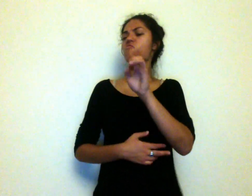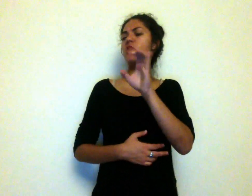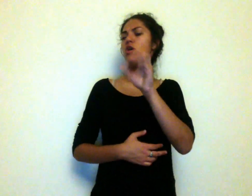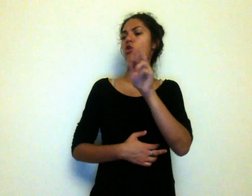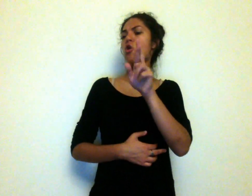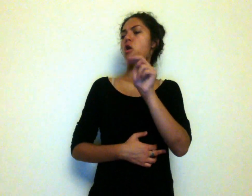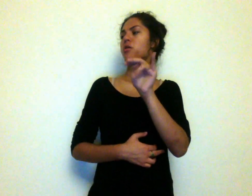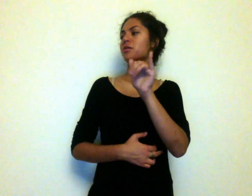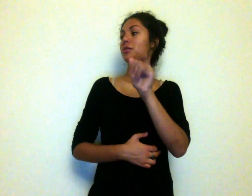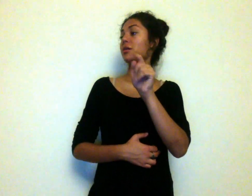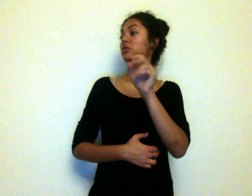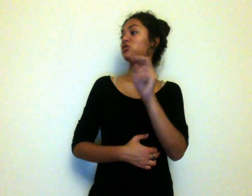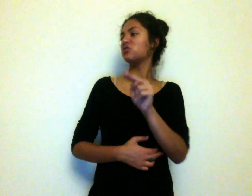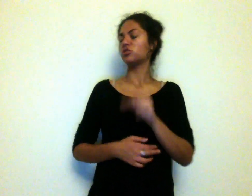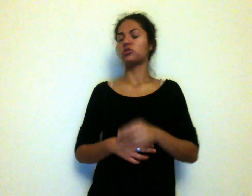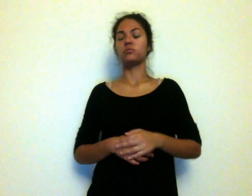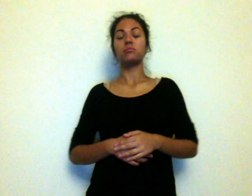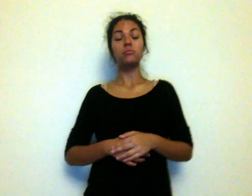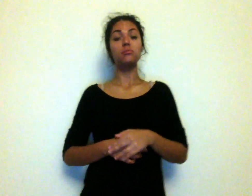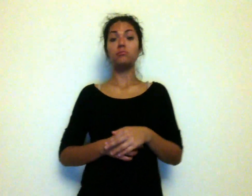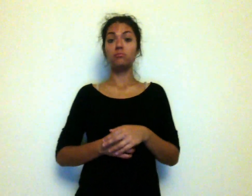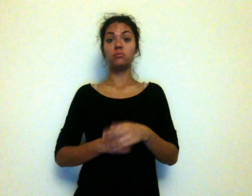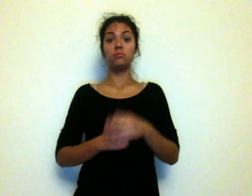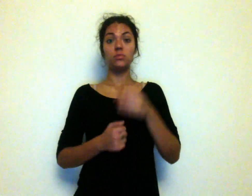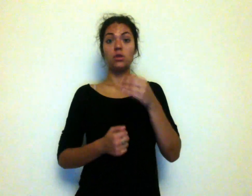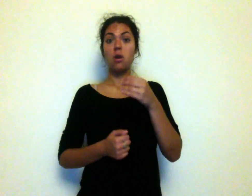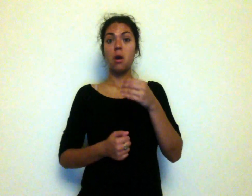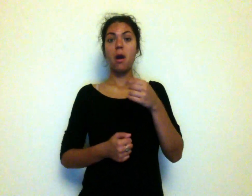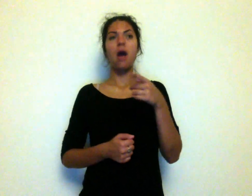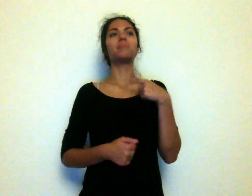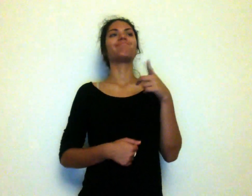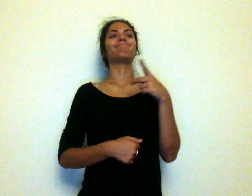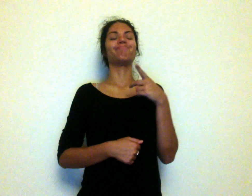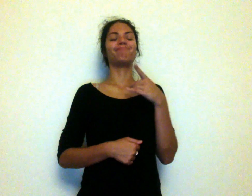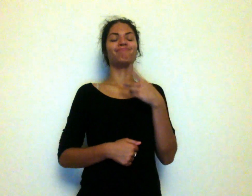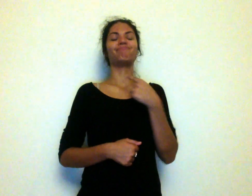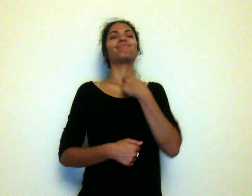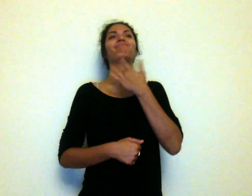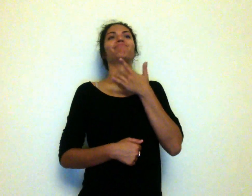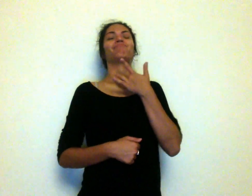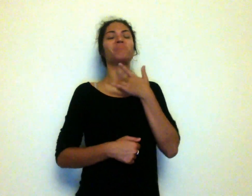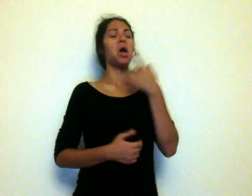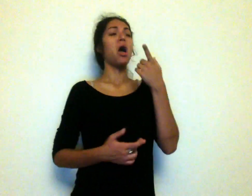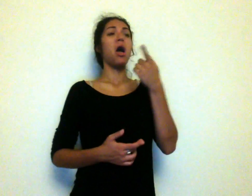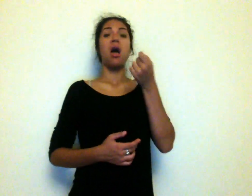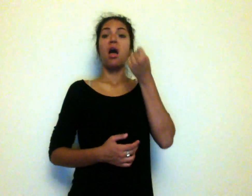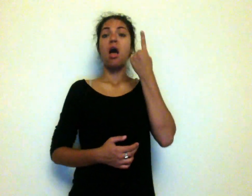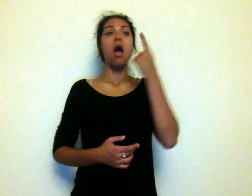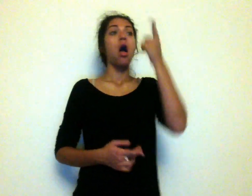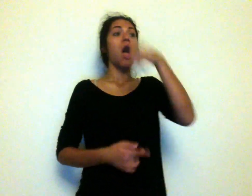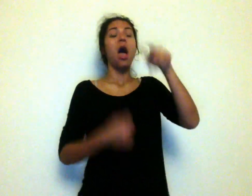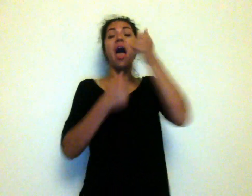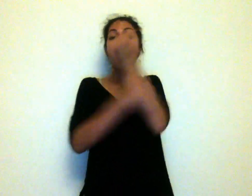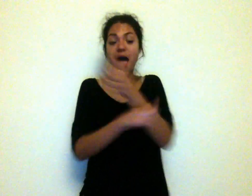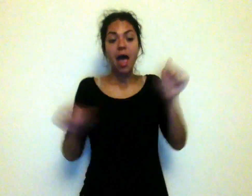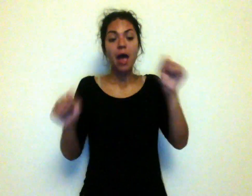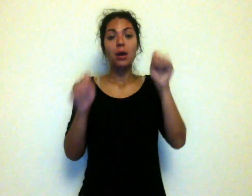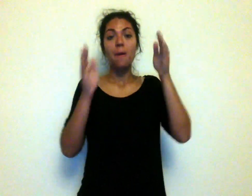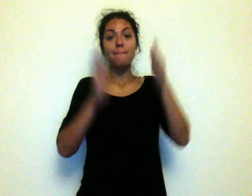No Hindu will negotiate these two, because he immediately knew by my answer to that would separate me from that audience, because both